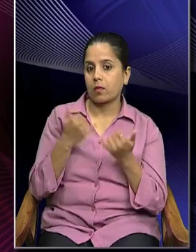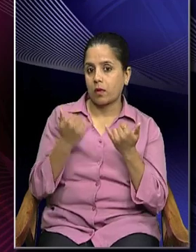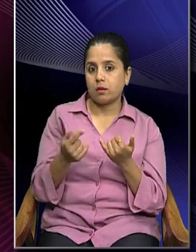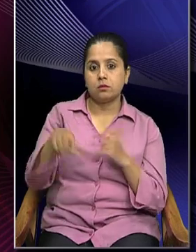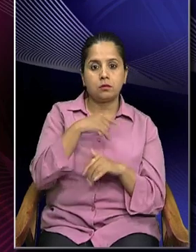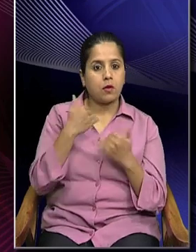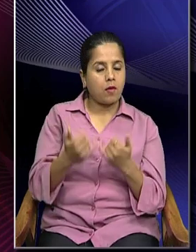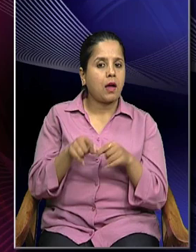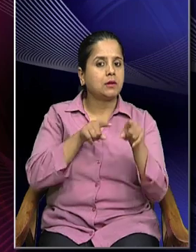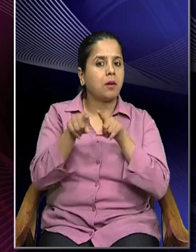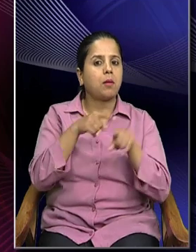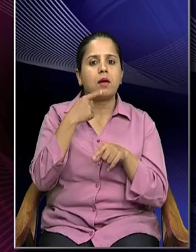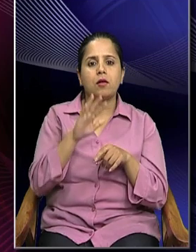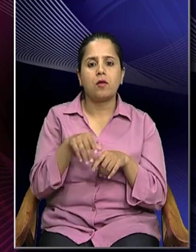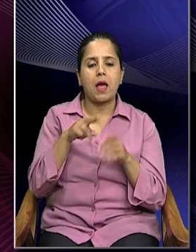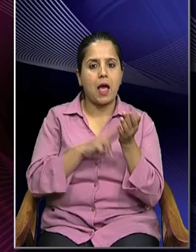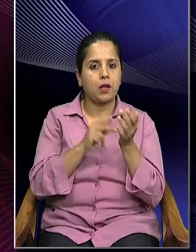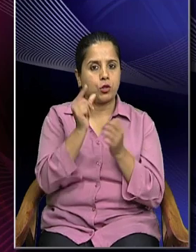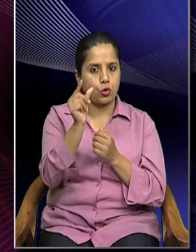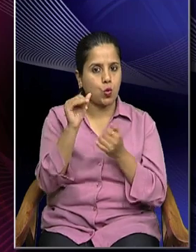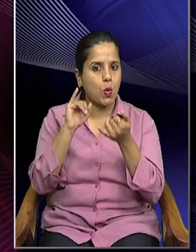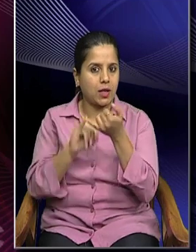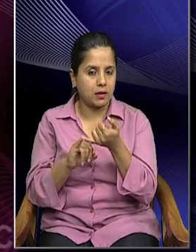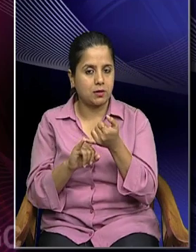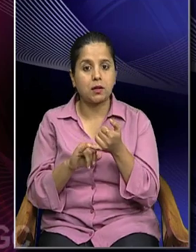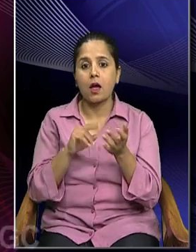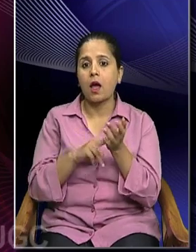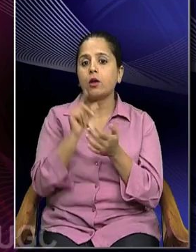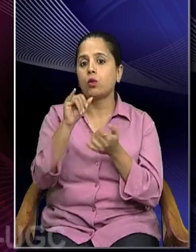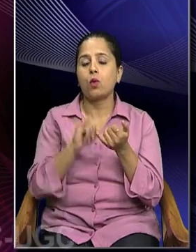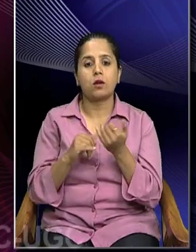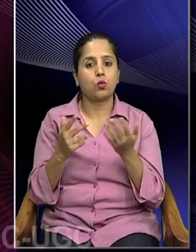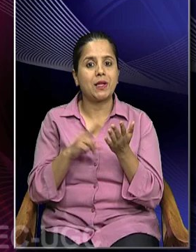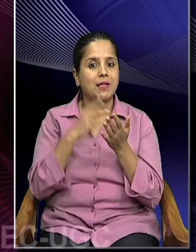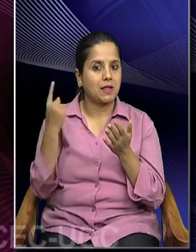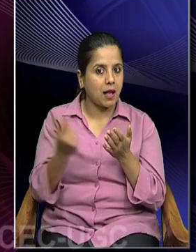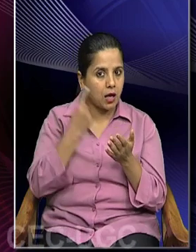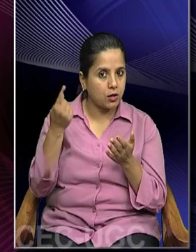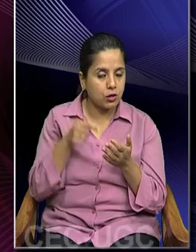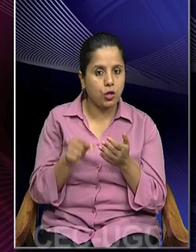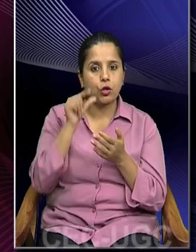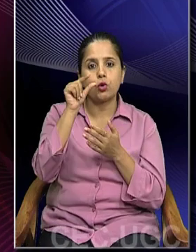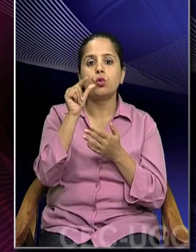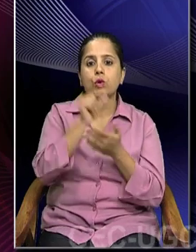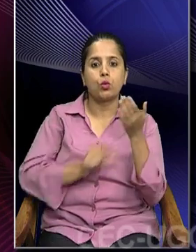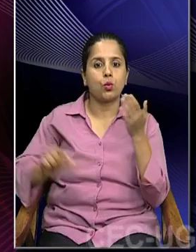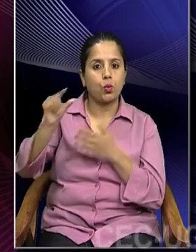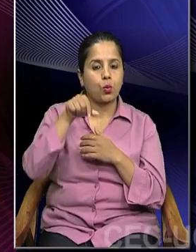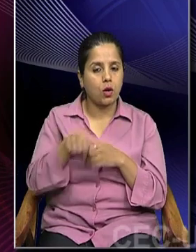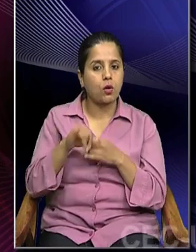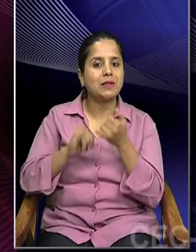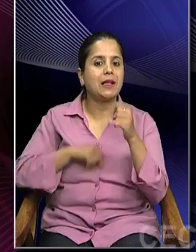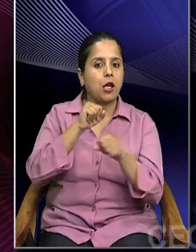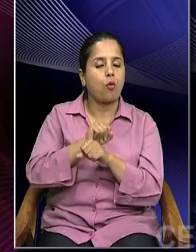are taking the example of NUS, that is National University of